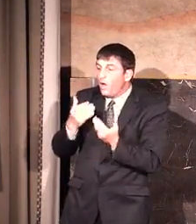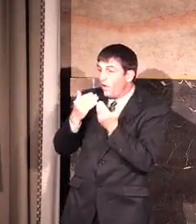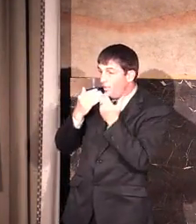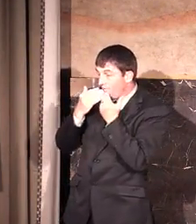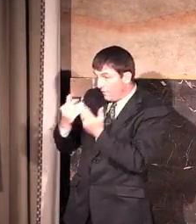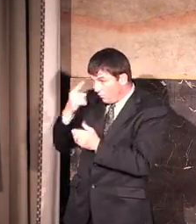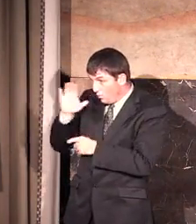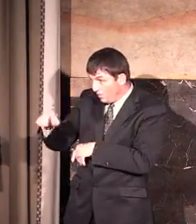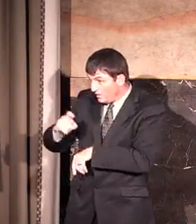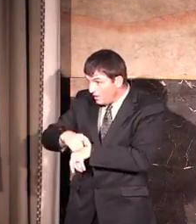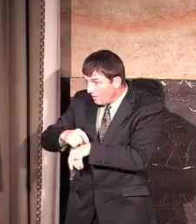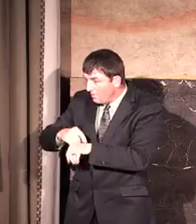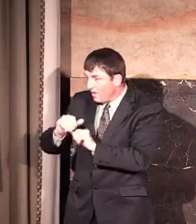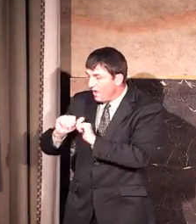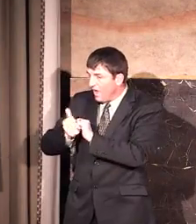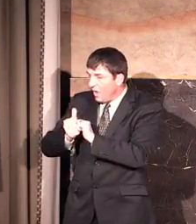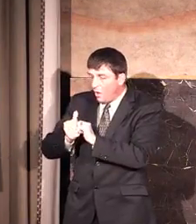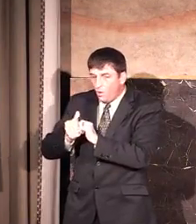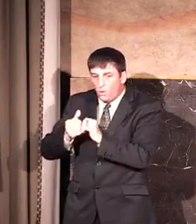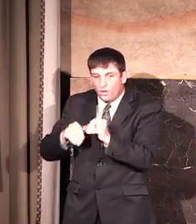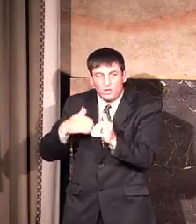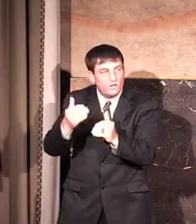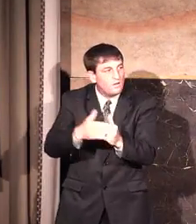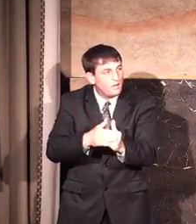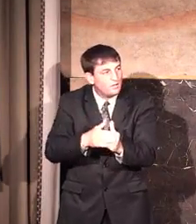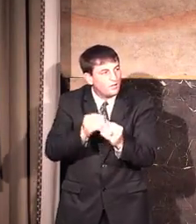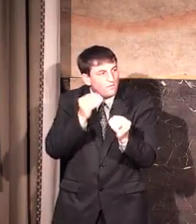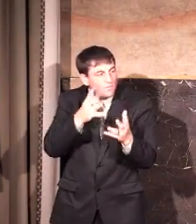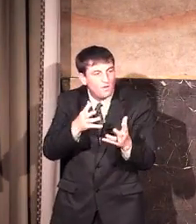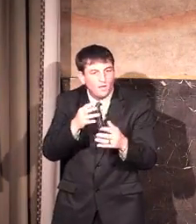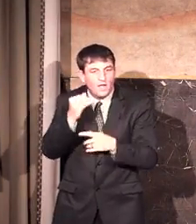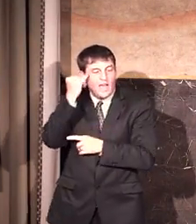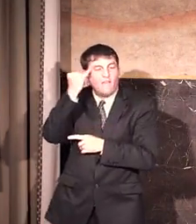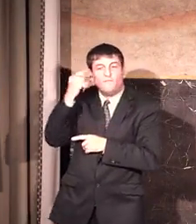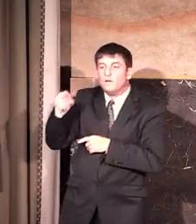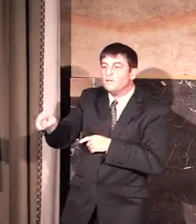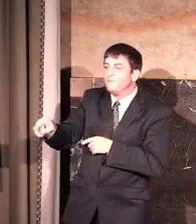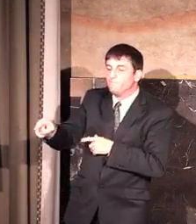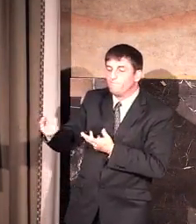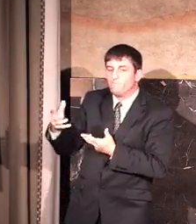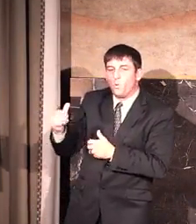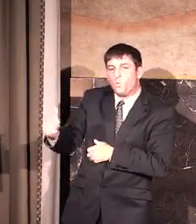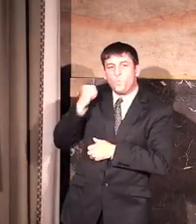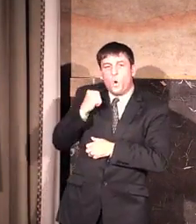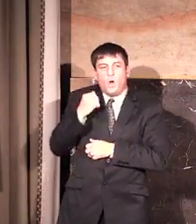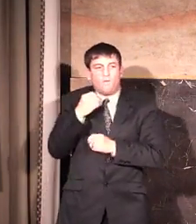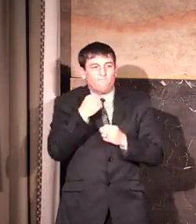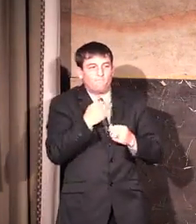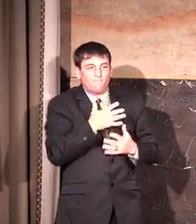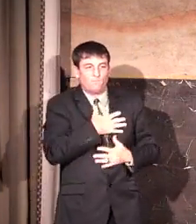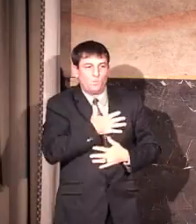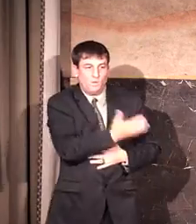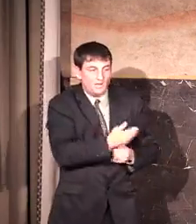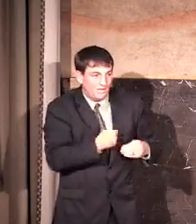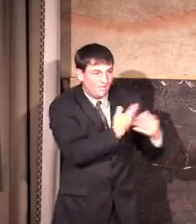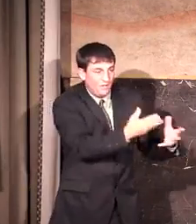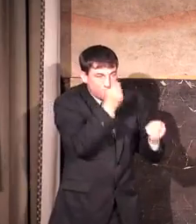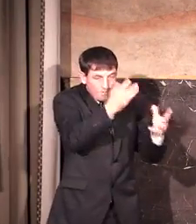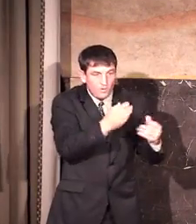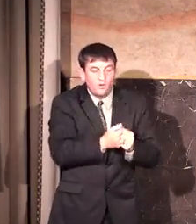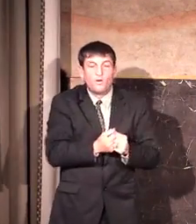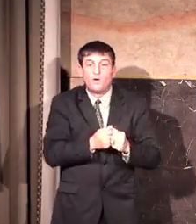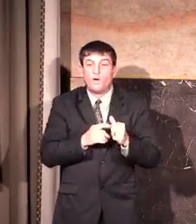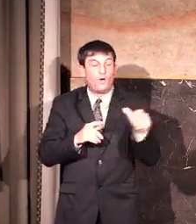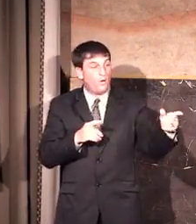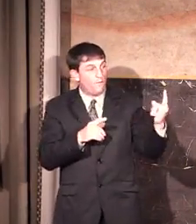have to move on? I mean, how do you get the information if people aren't forthcoming in some aspects? Sure. So for your first question, if you